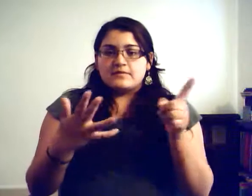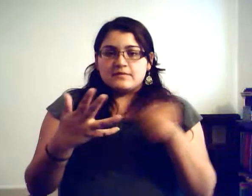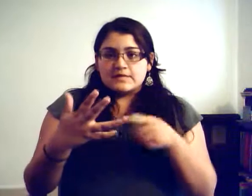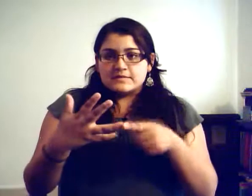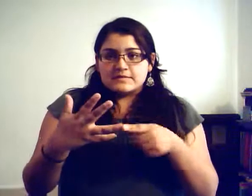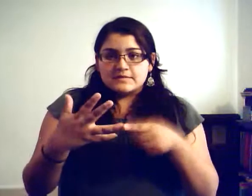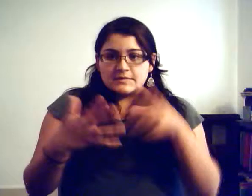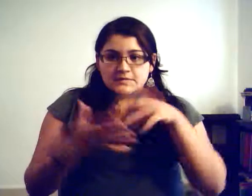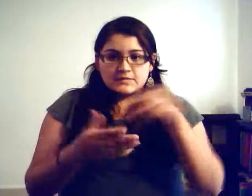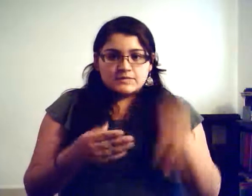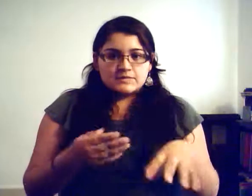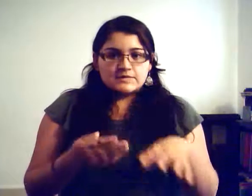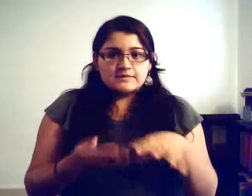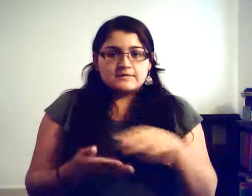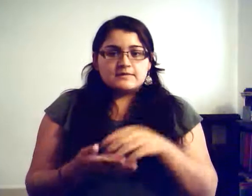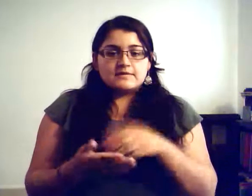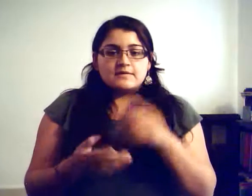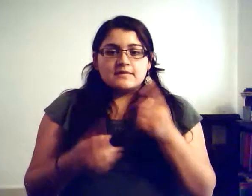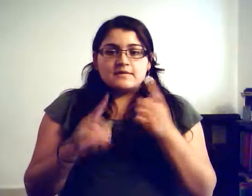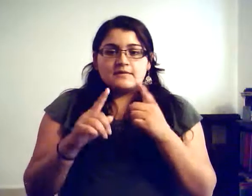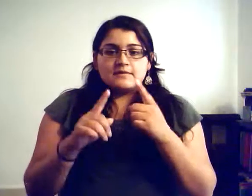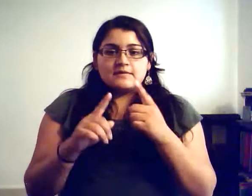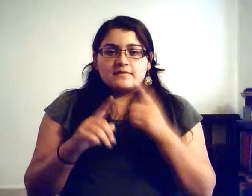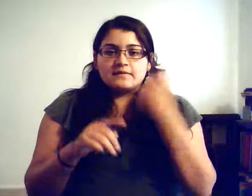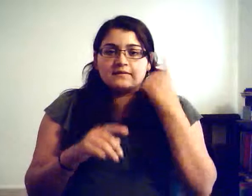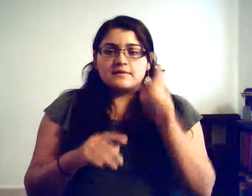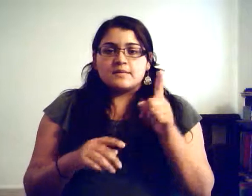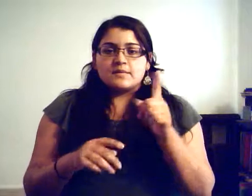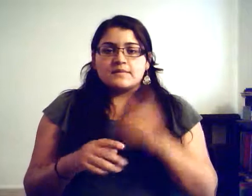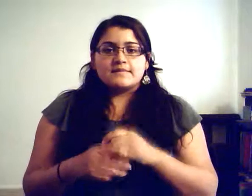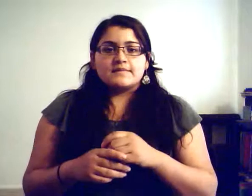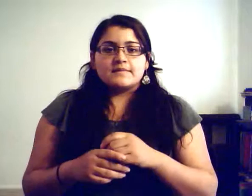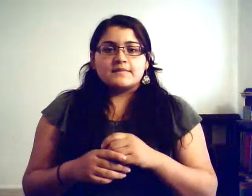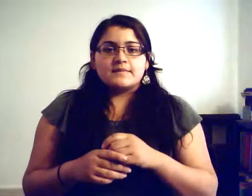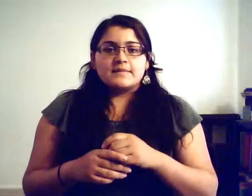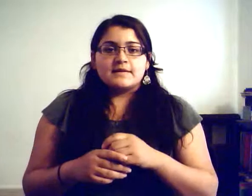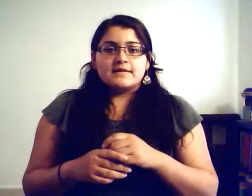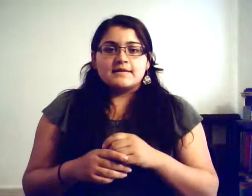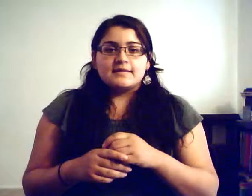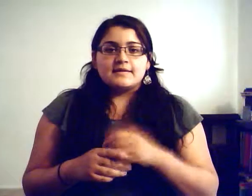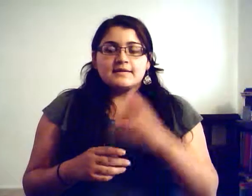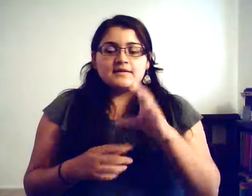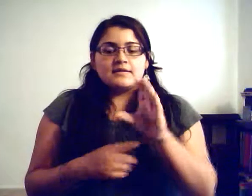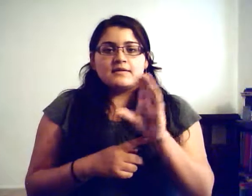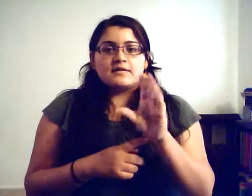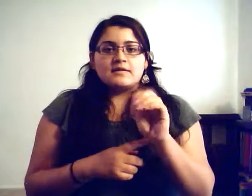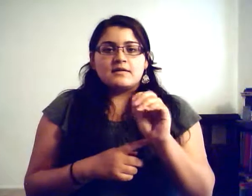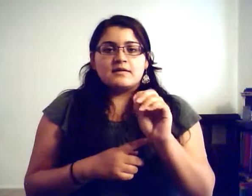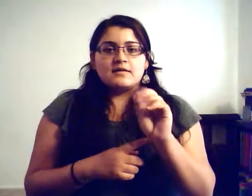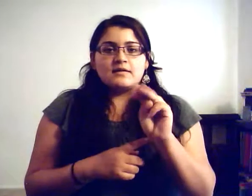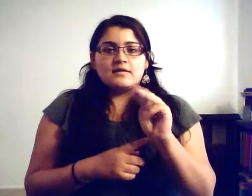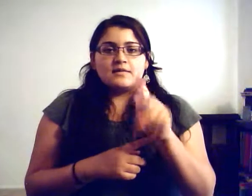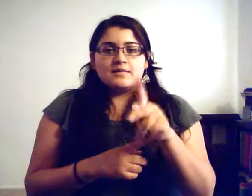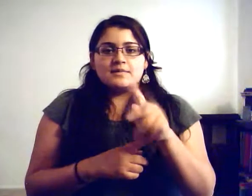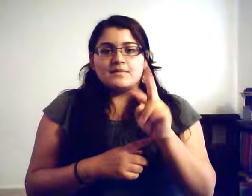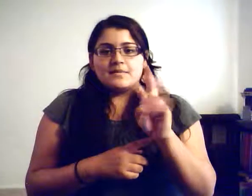reading comprehension class, theoretically. Now, I do like to integrate some writing assignments, and so I do this